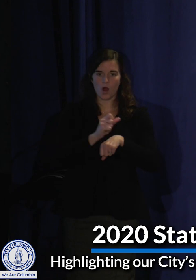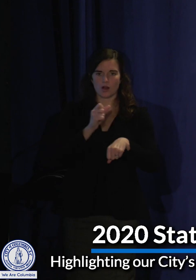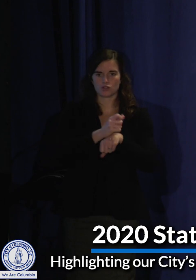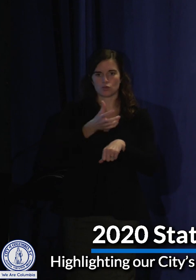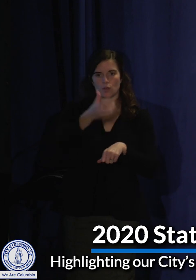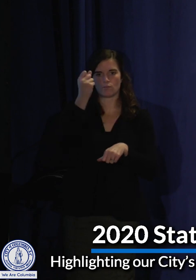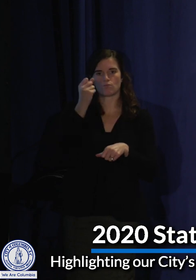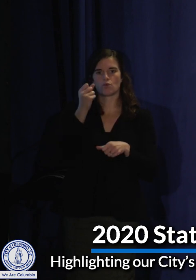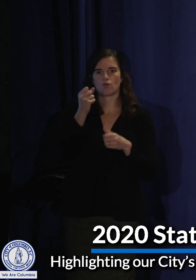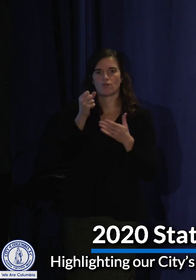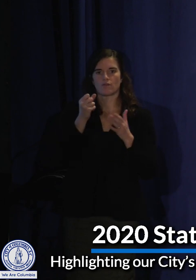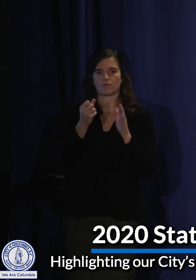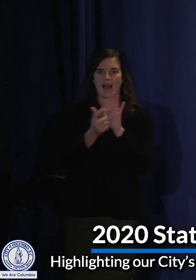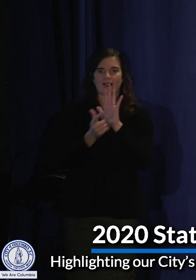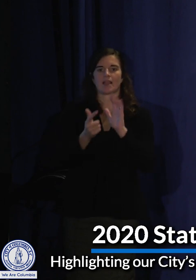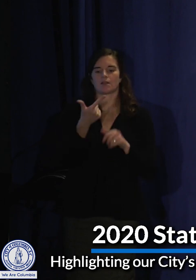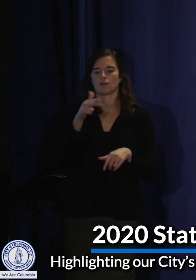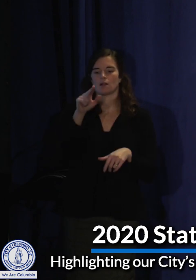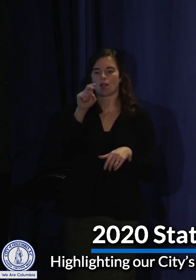Carolina.